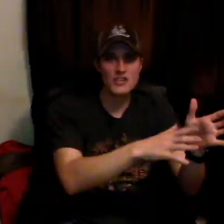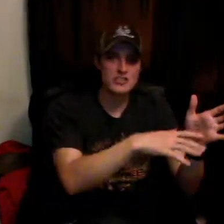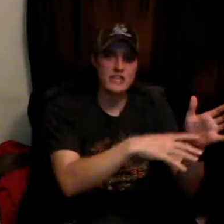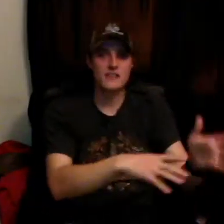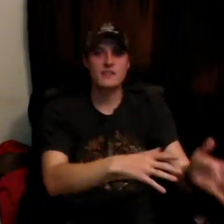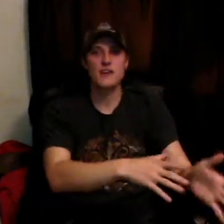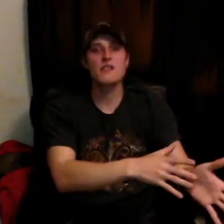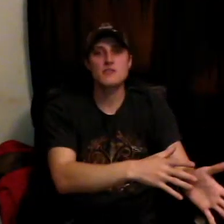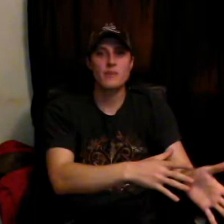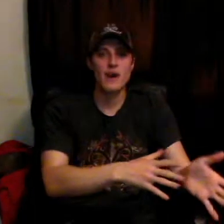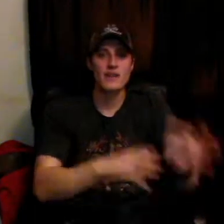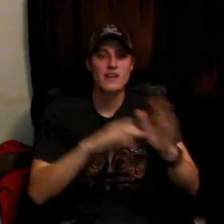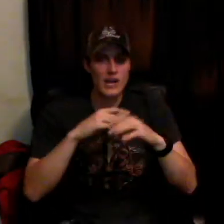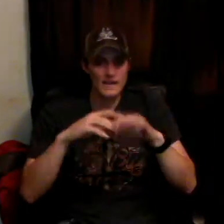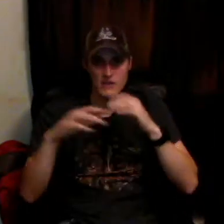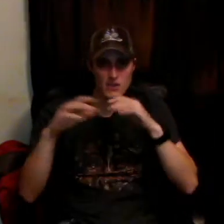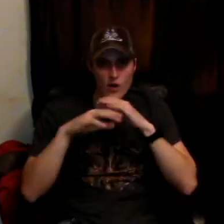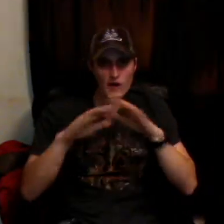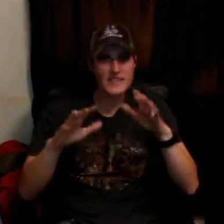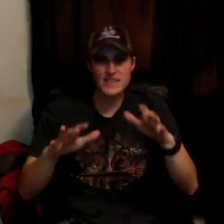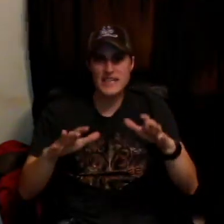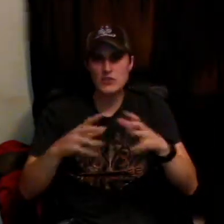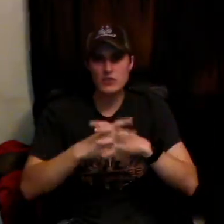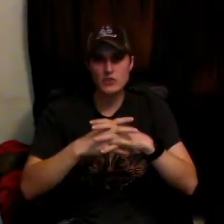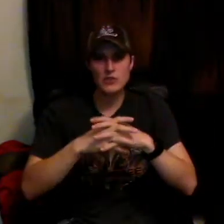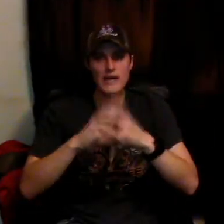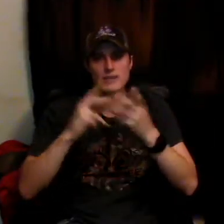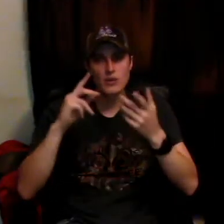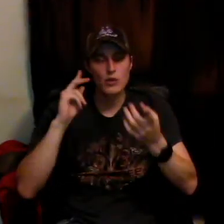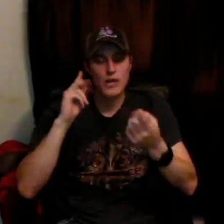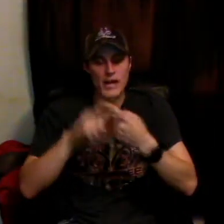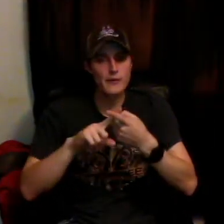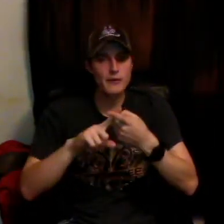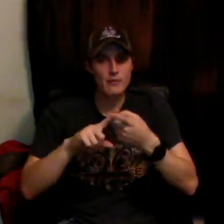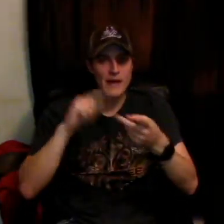action at the other spot. All right, there's all kinds of things you can do, guys. So aerial maps,